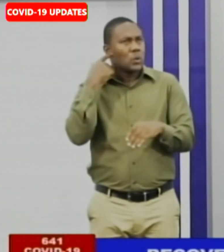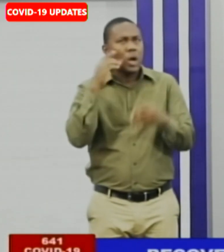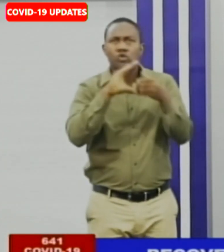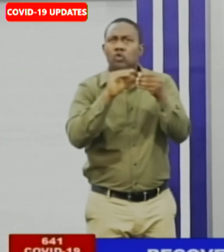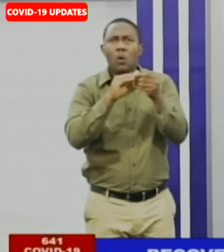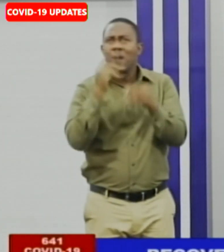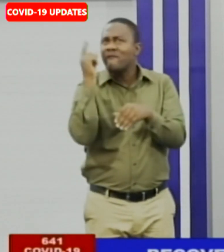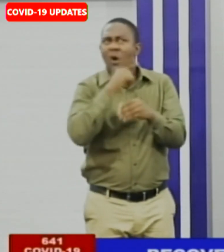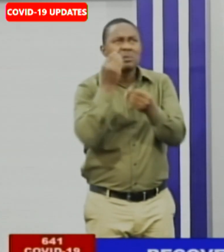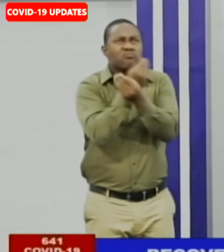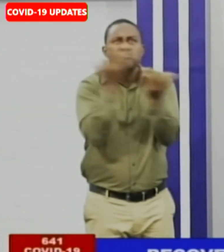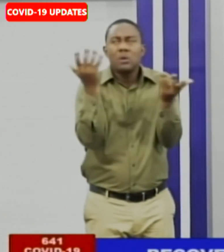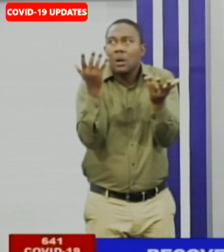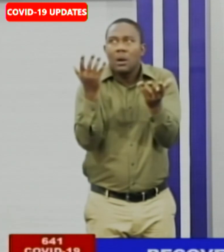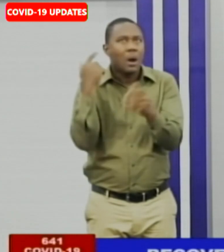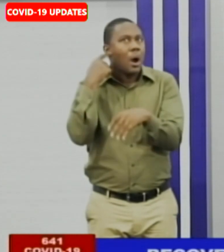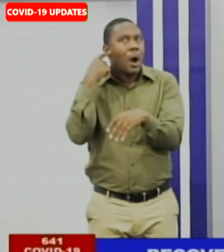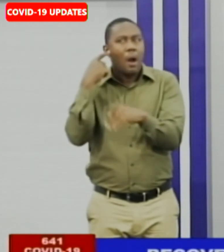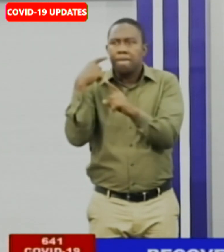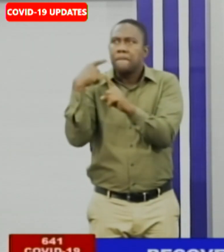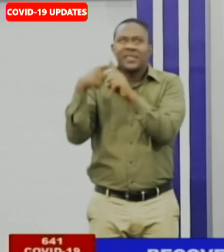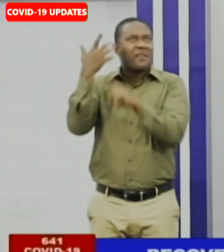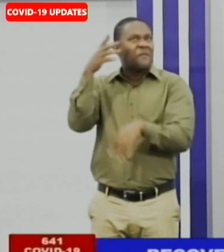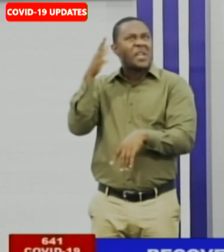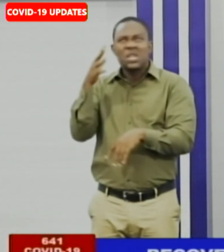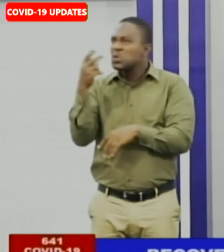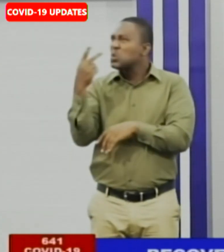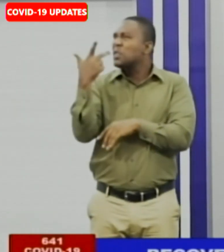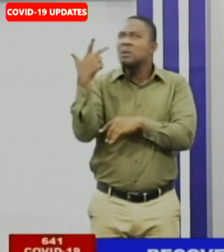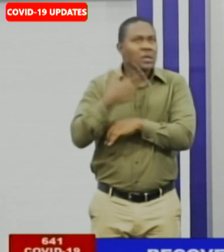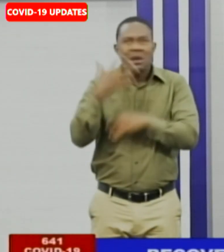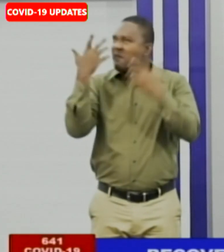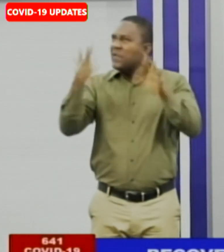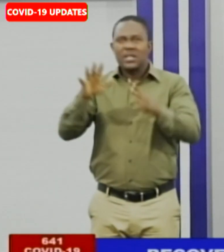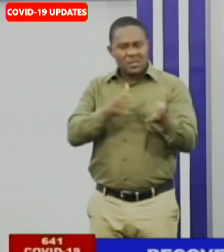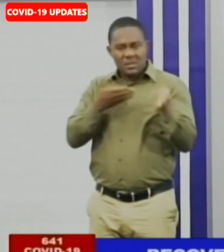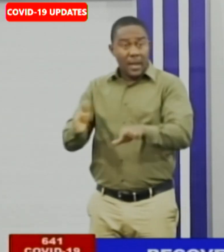that, the moment you are being attacked by this virus, within 2-3 days, you are dead and gone.